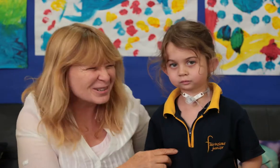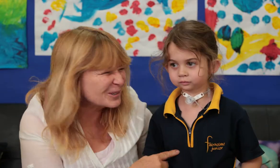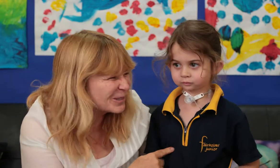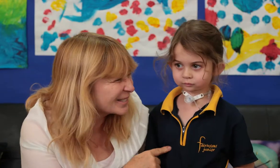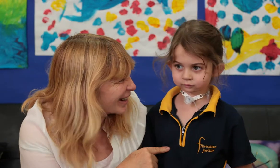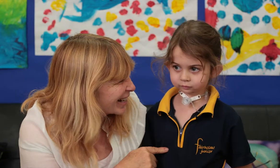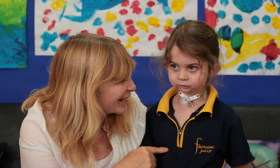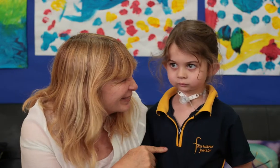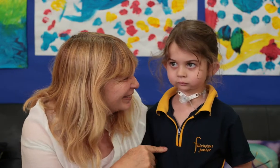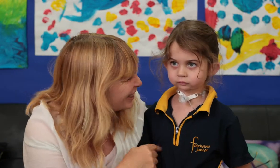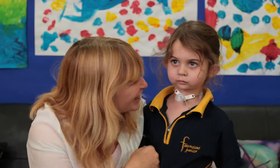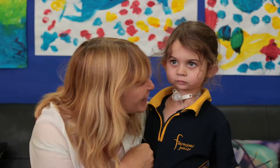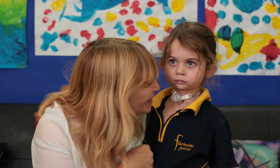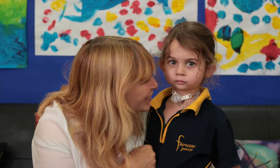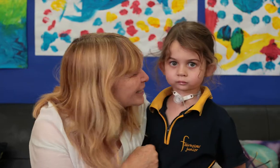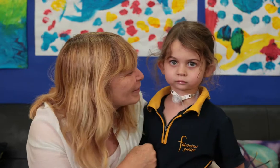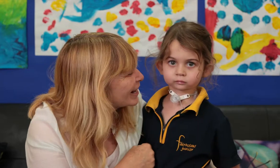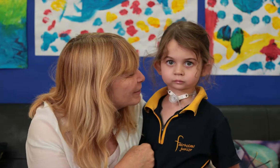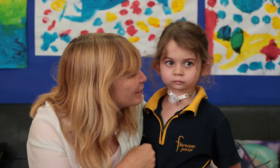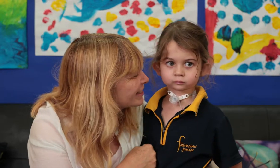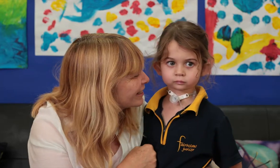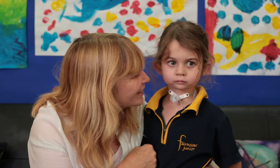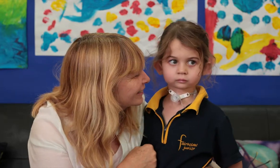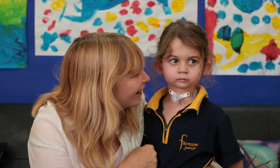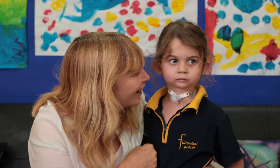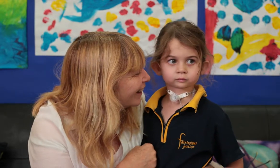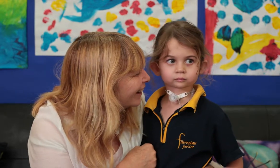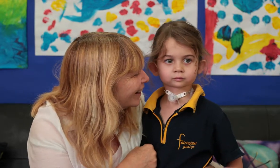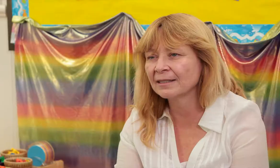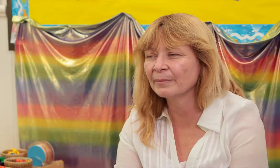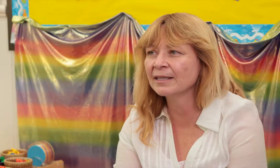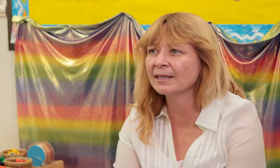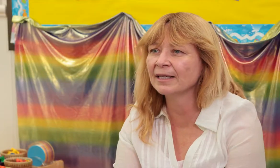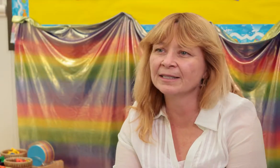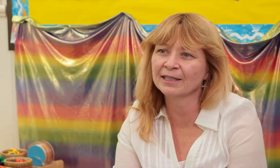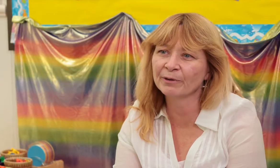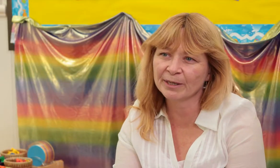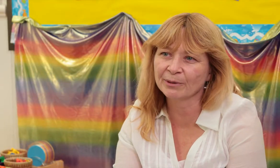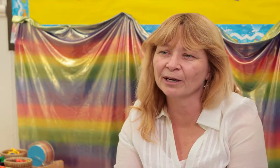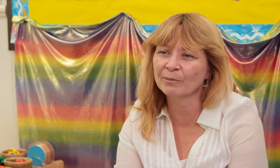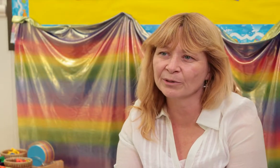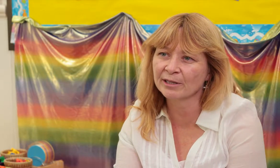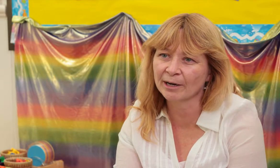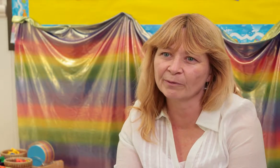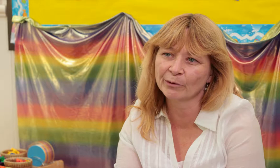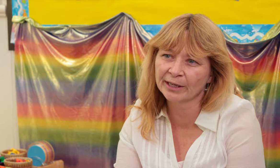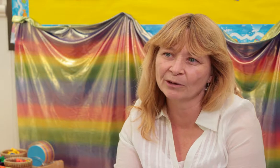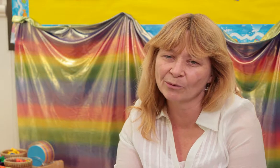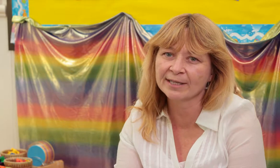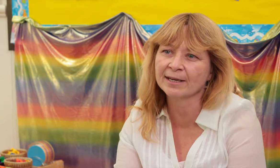Your sign name. You did, Miss. You said my name is Mrs. Nickel. So it means in Kindy that we've been doing a lot more signing. We've already always done